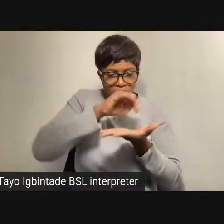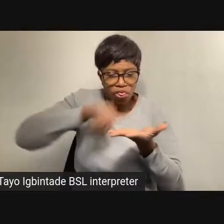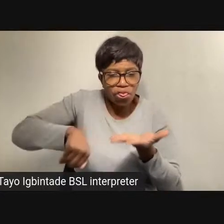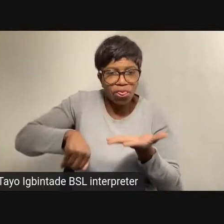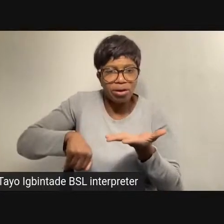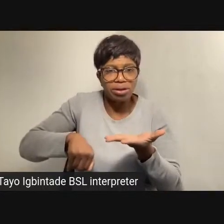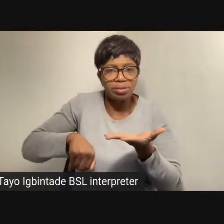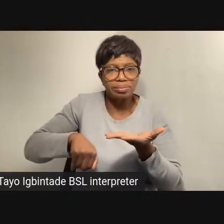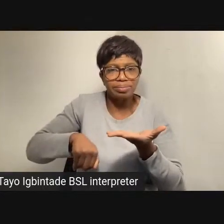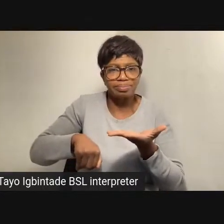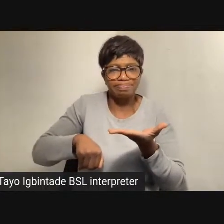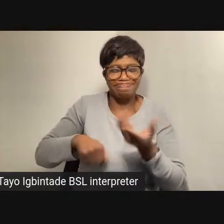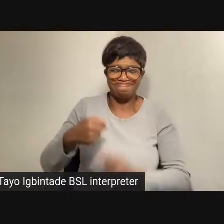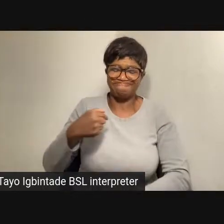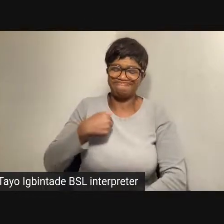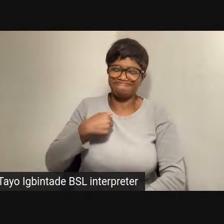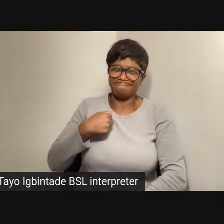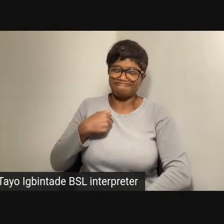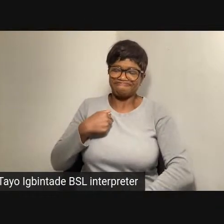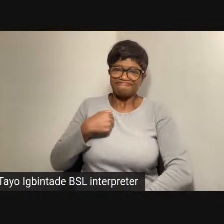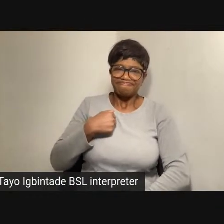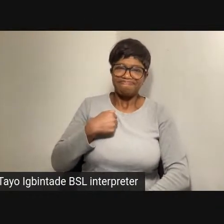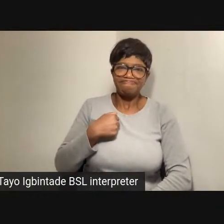have a particular,